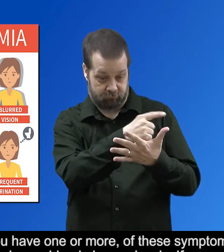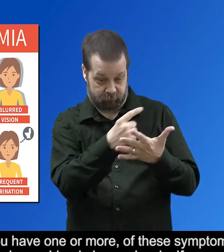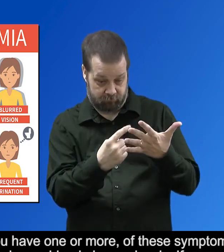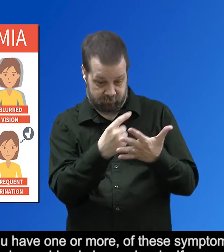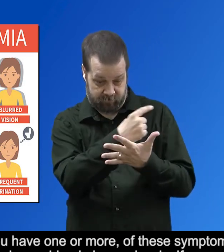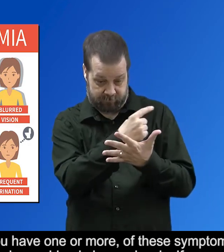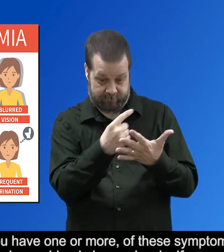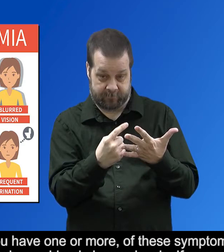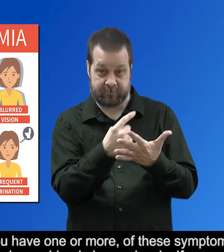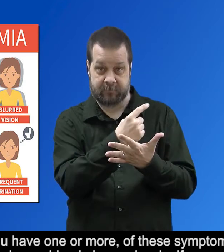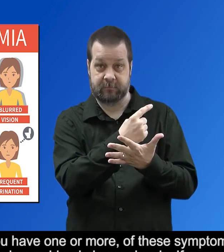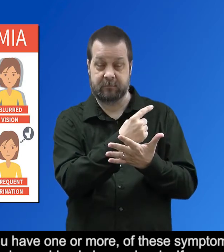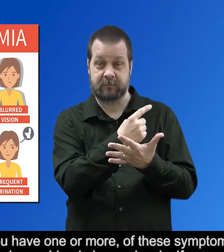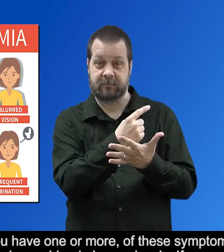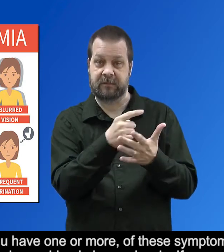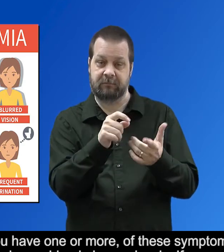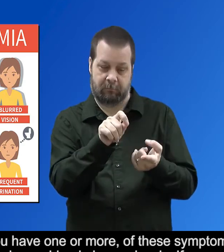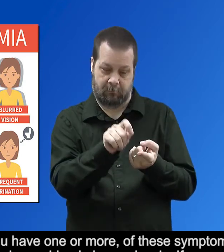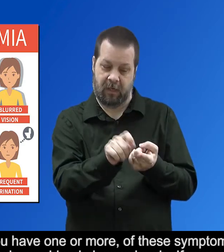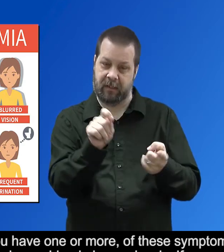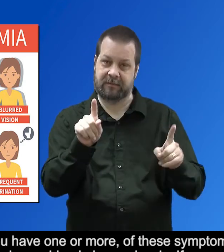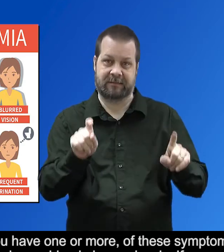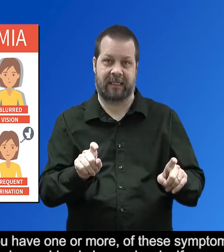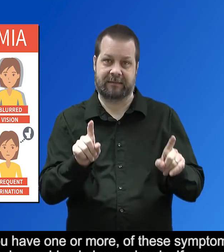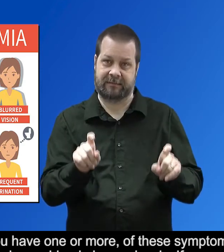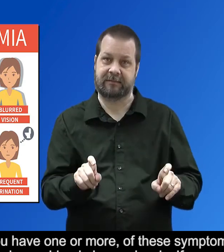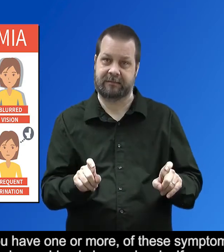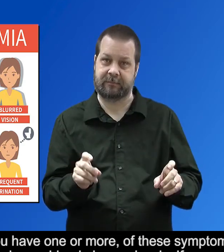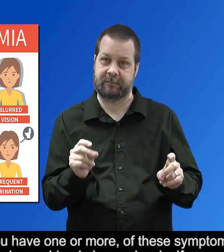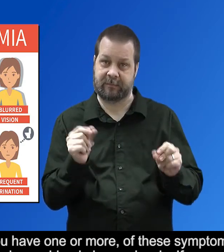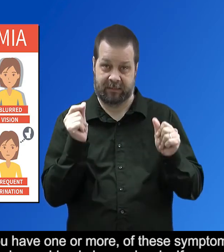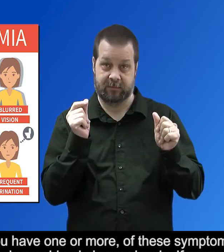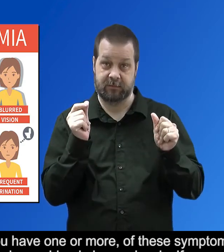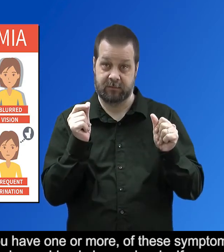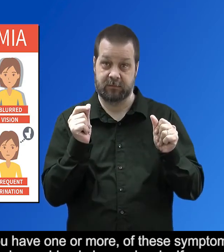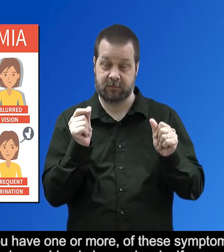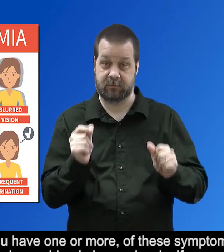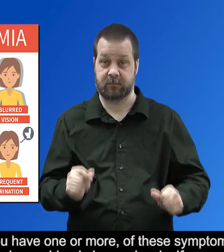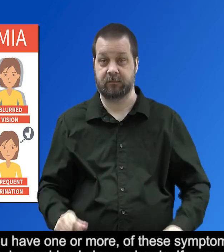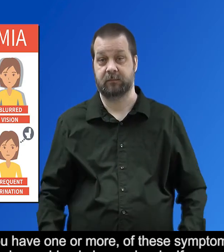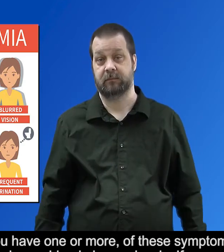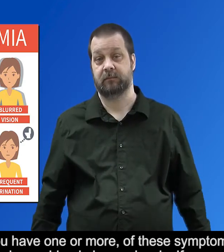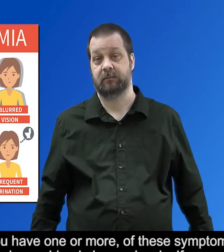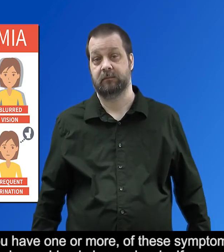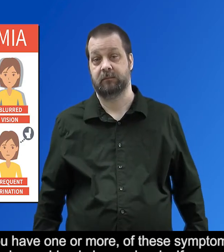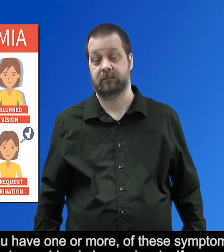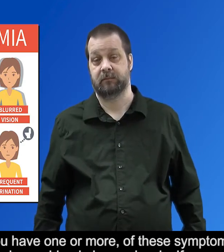If you have one or more of these symptoms, you need to immediately check your blood glucose levels.